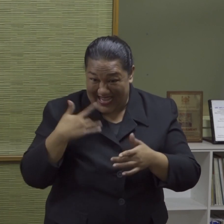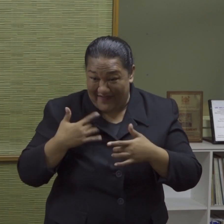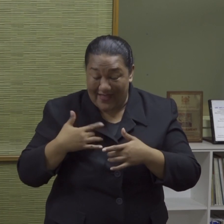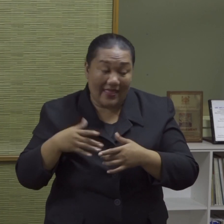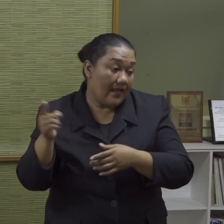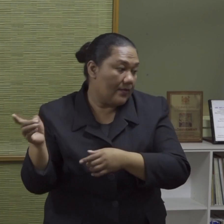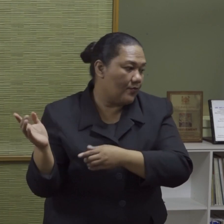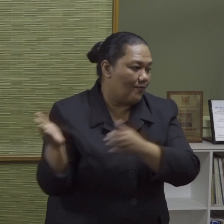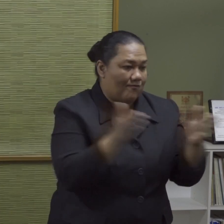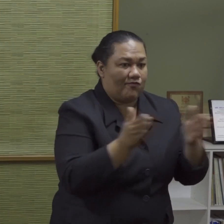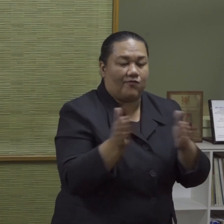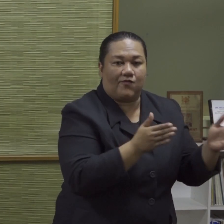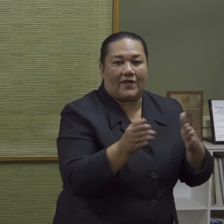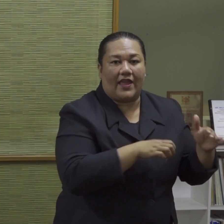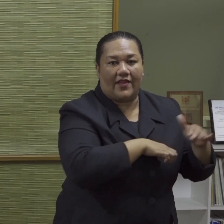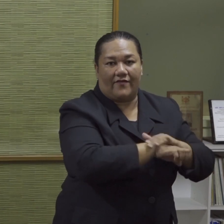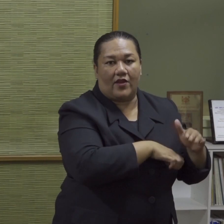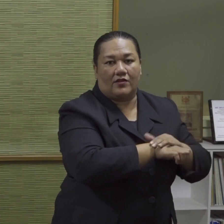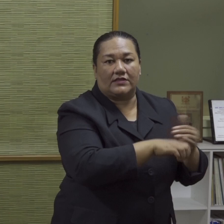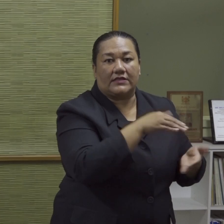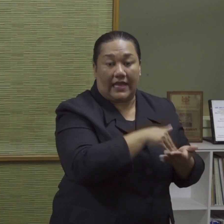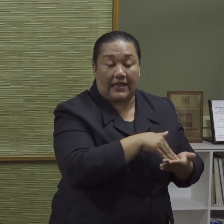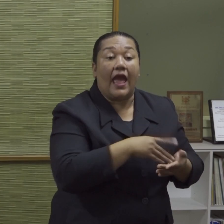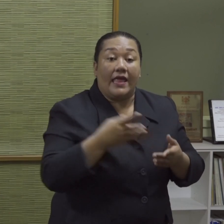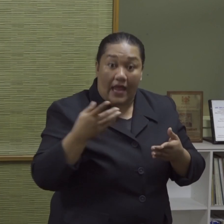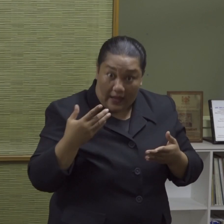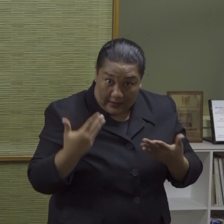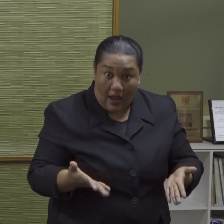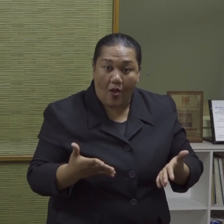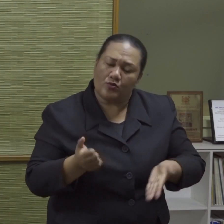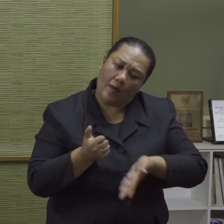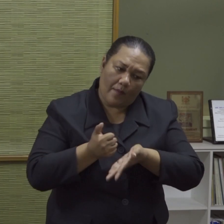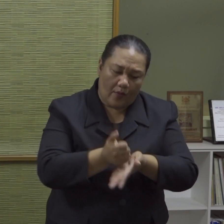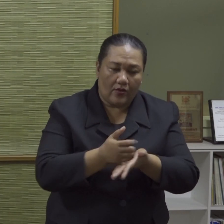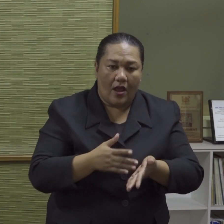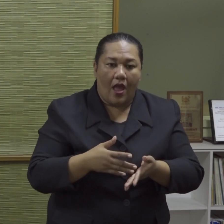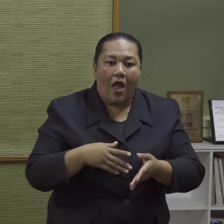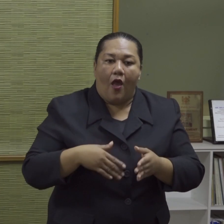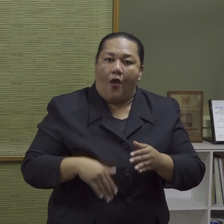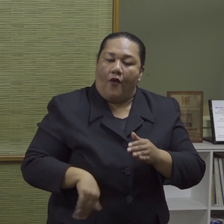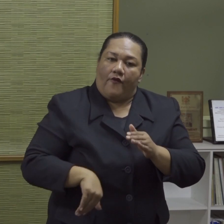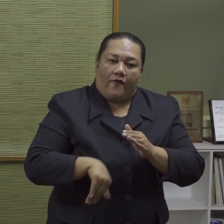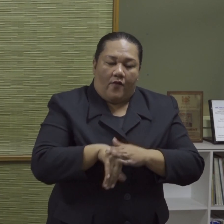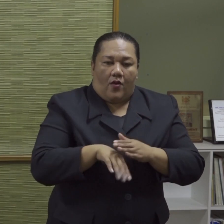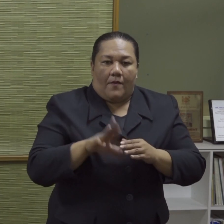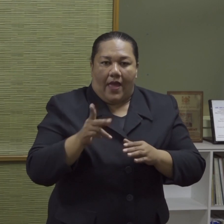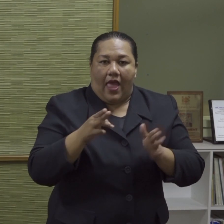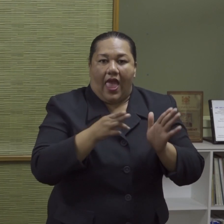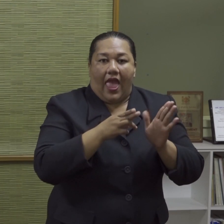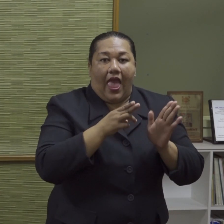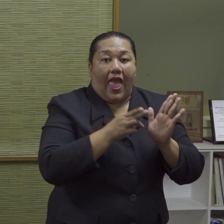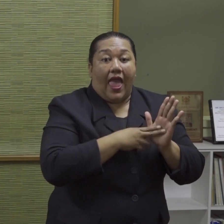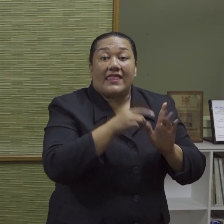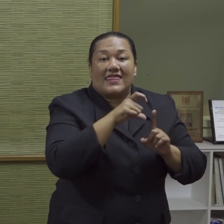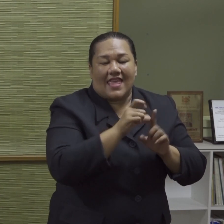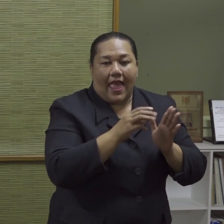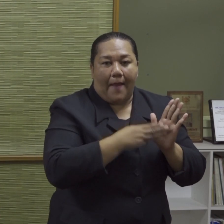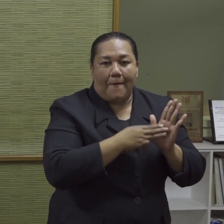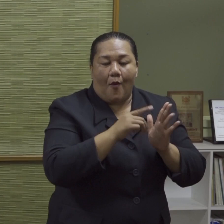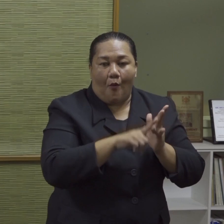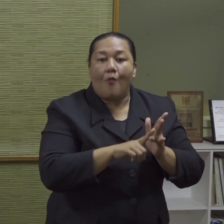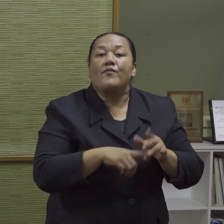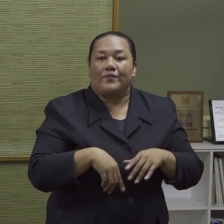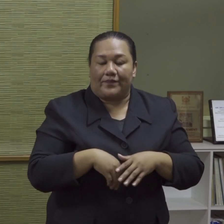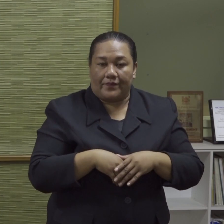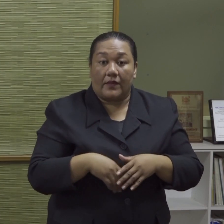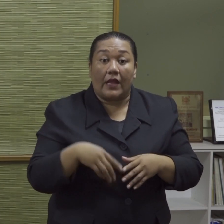is already being pushed out by the NDMO. And also, there are other means that you can reach out to us to